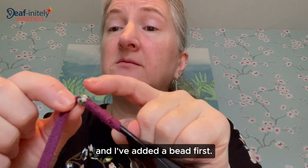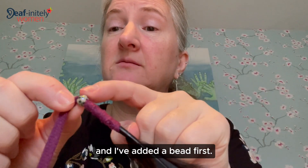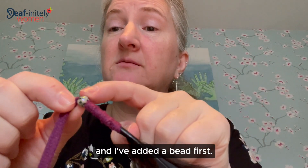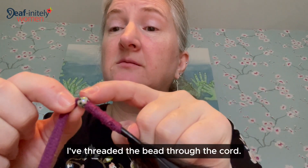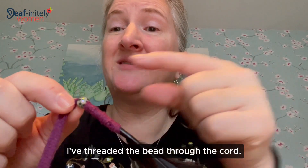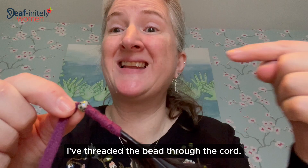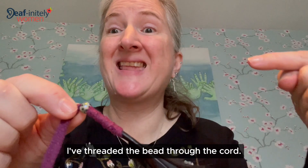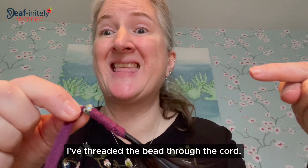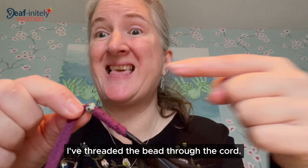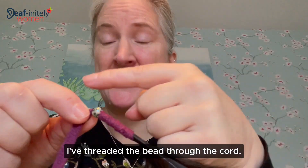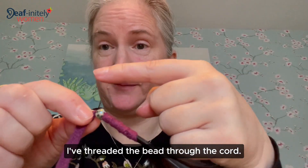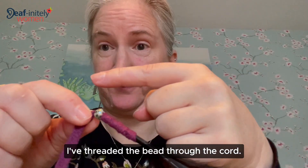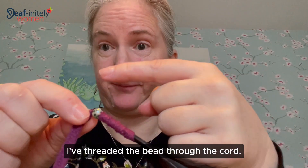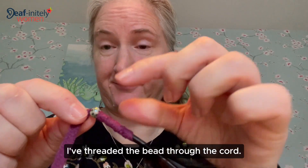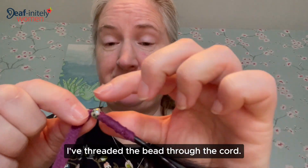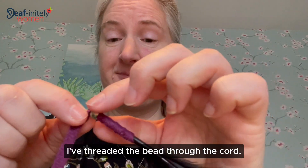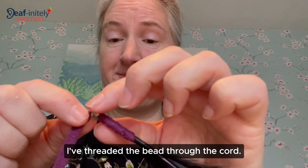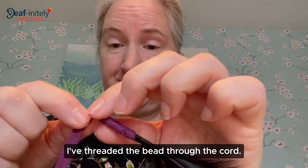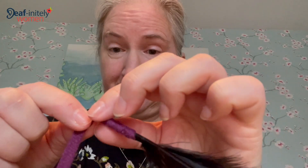First I've threaded the bead through the cord.